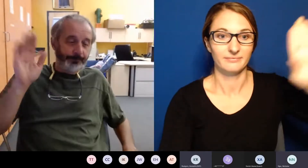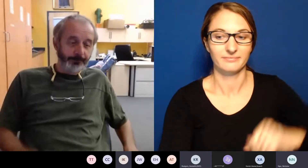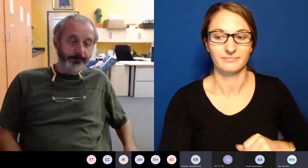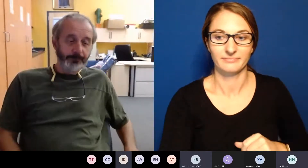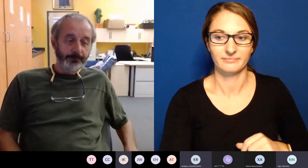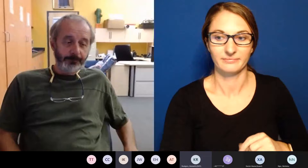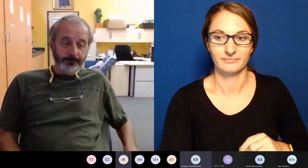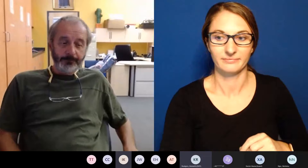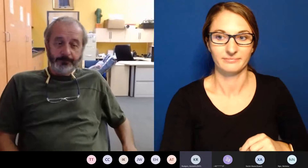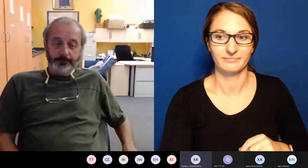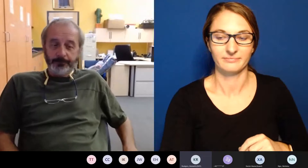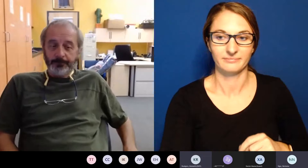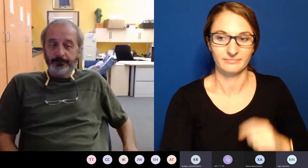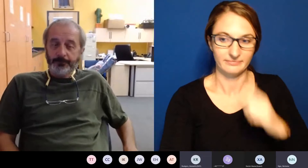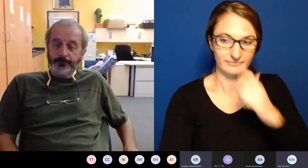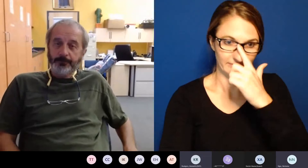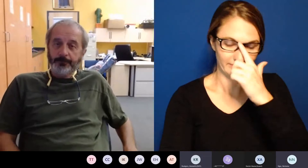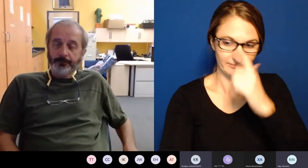Aye.